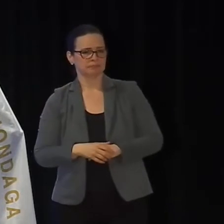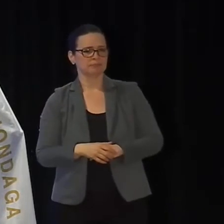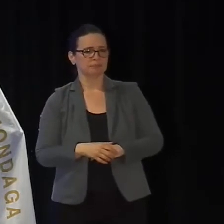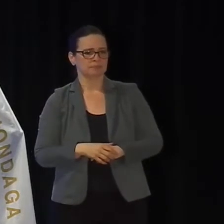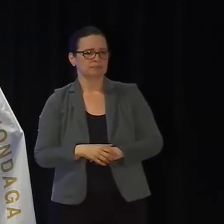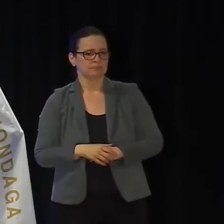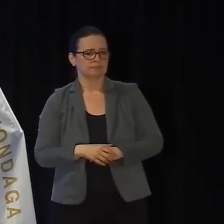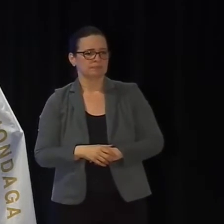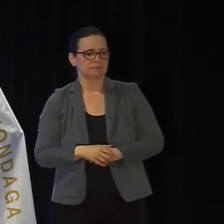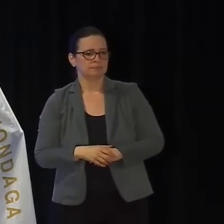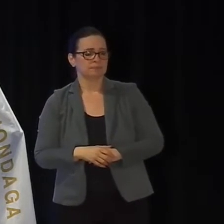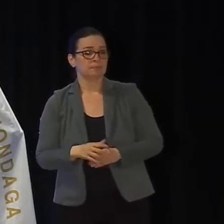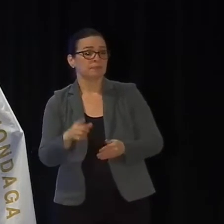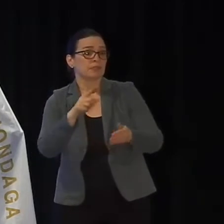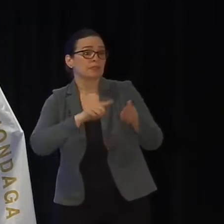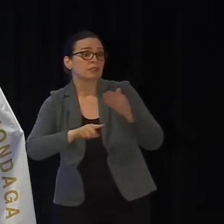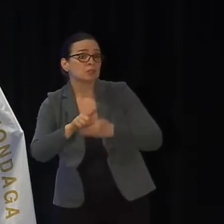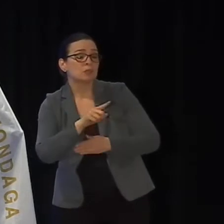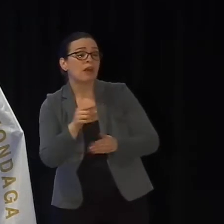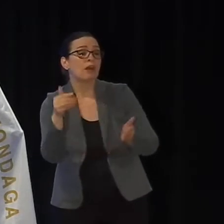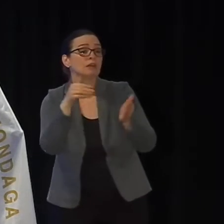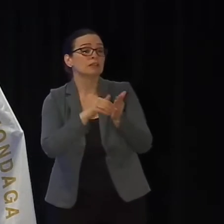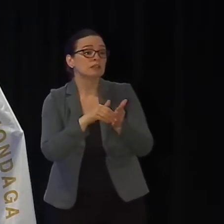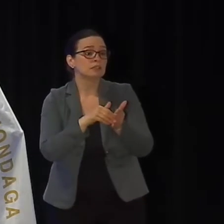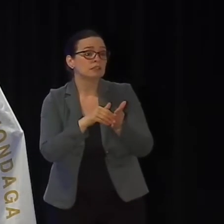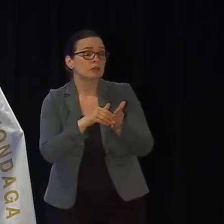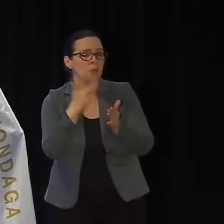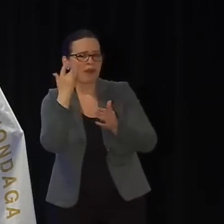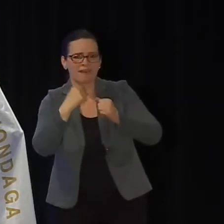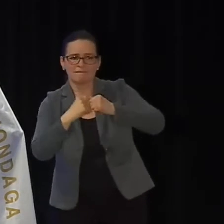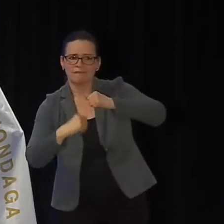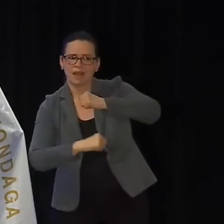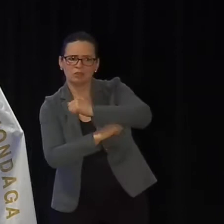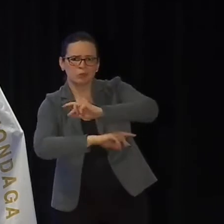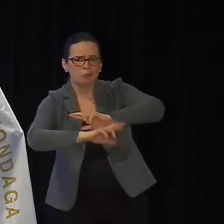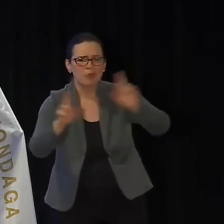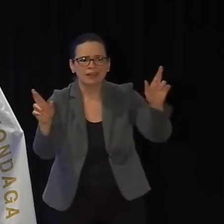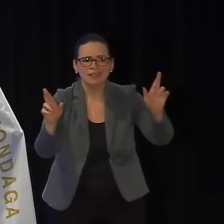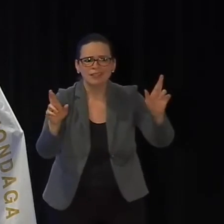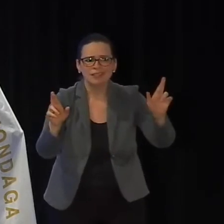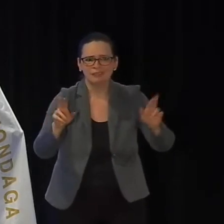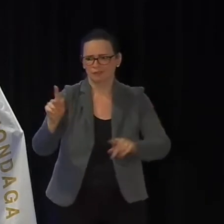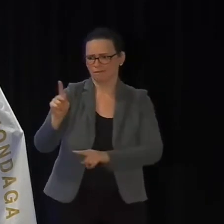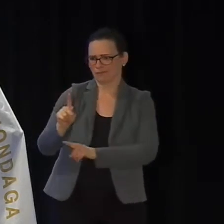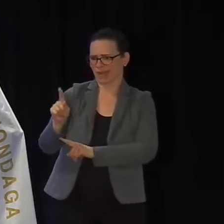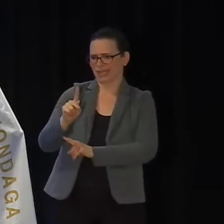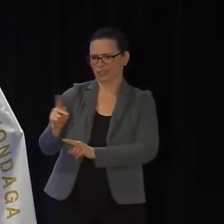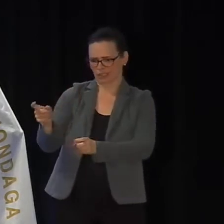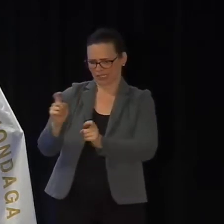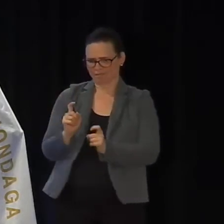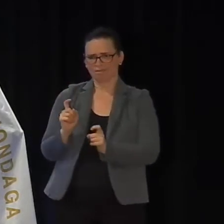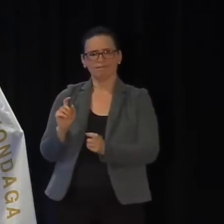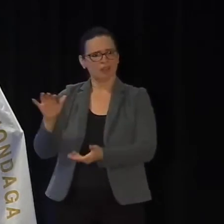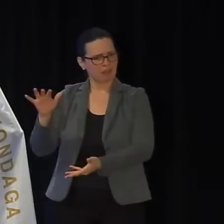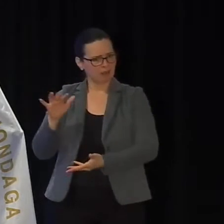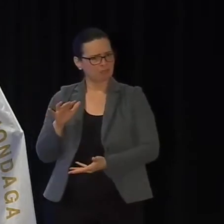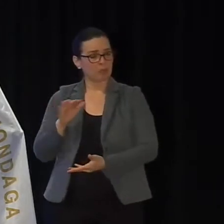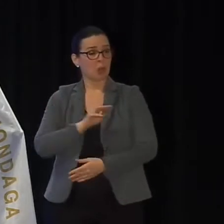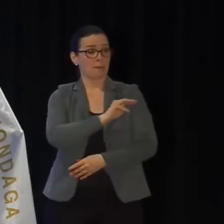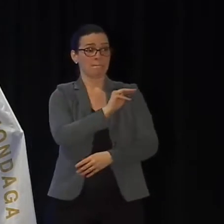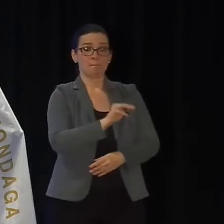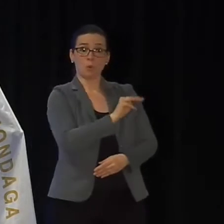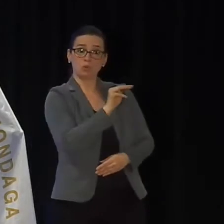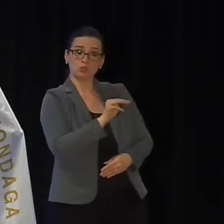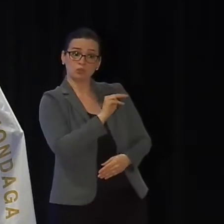again, next week, because we have the infrastructure to handle the Pfizer vaccine, what you're seeing is the Moderna vaccine will go to the doctors'